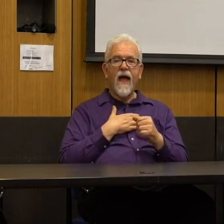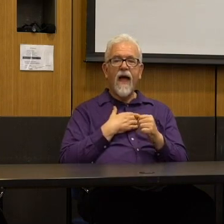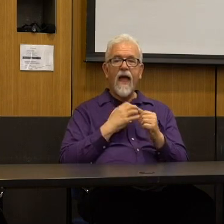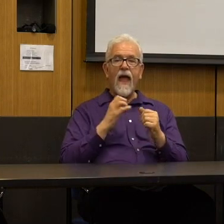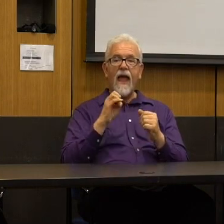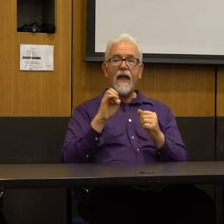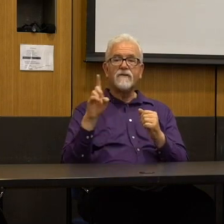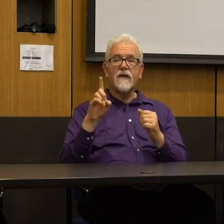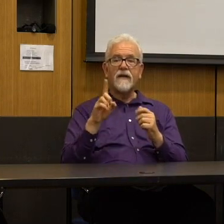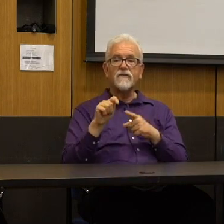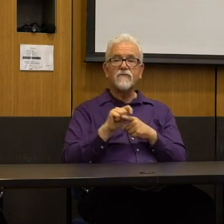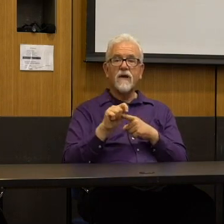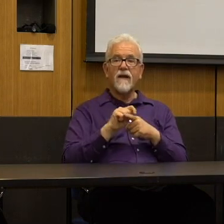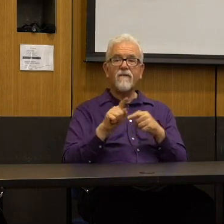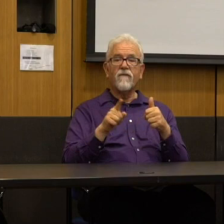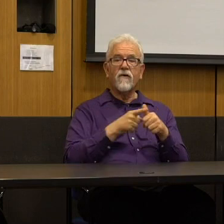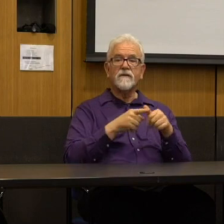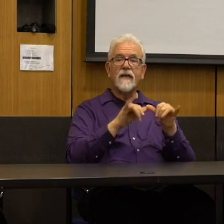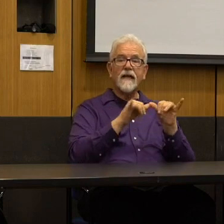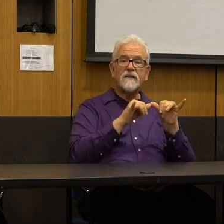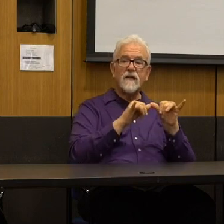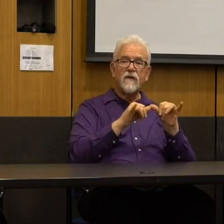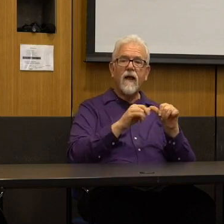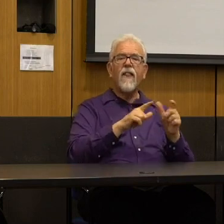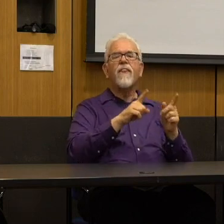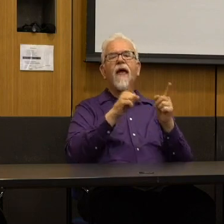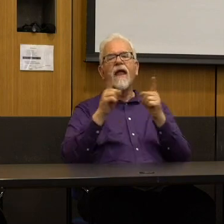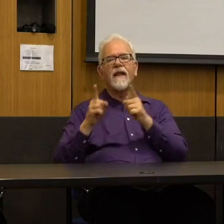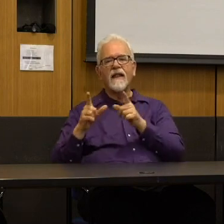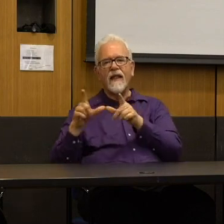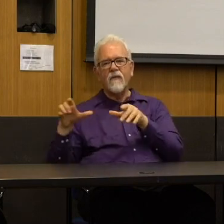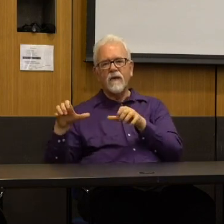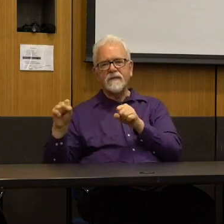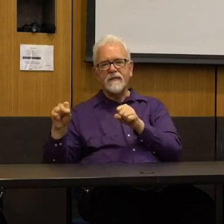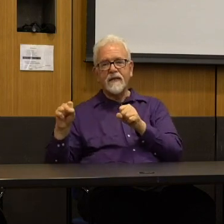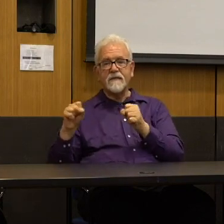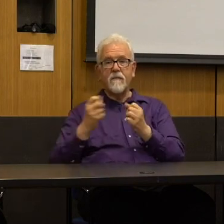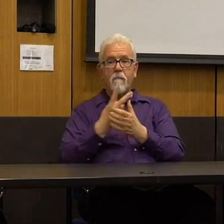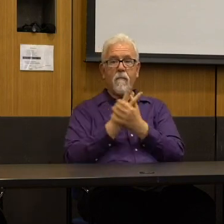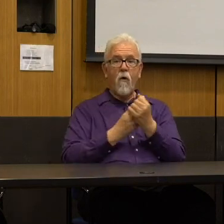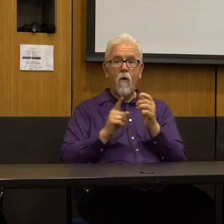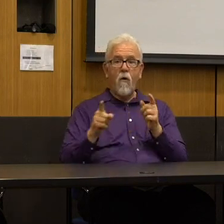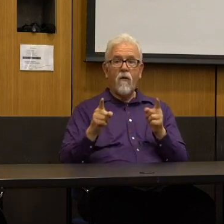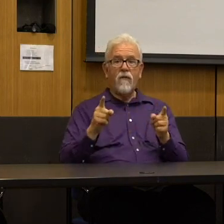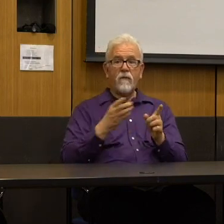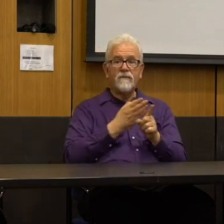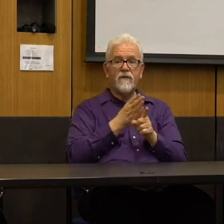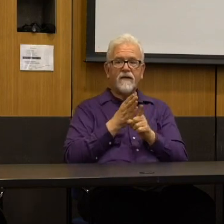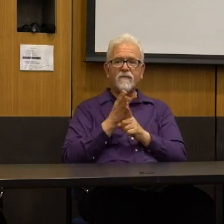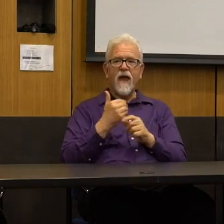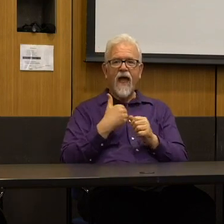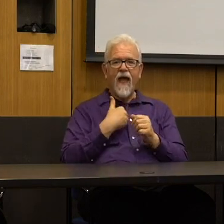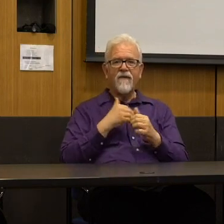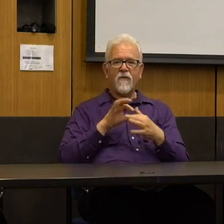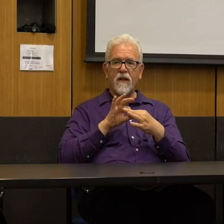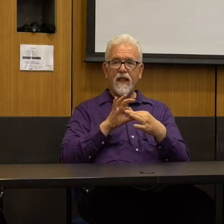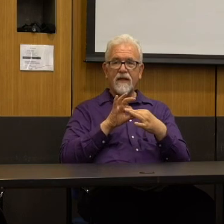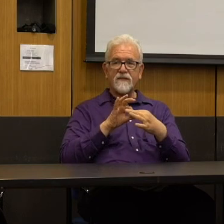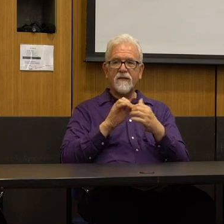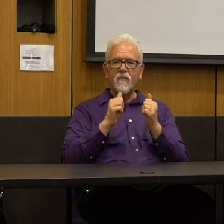educational training was first in engineering and then in linguistics. And in both of those fields, you know, we have this relationship